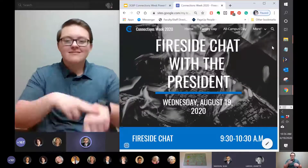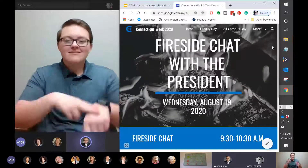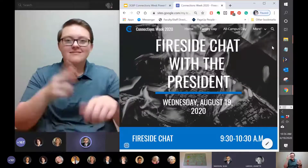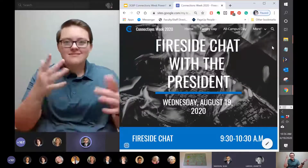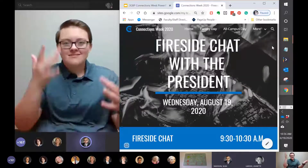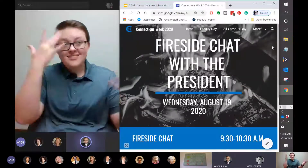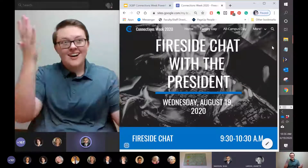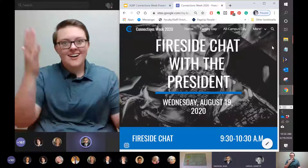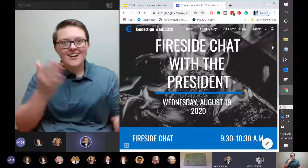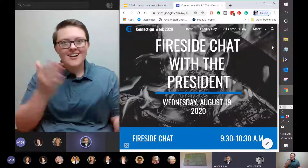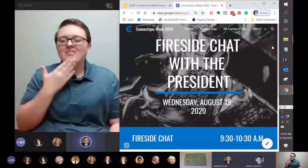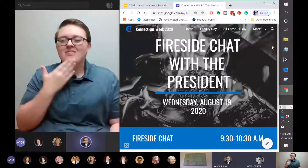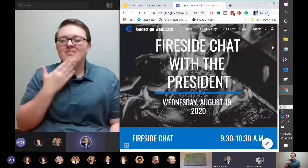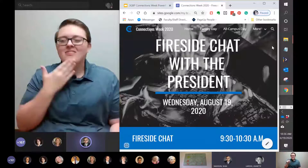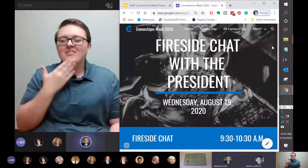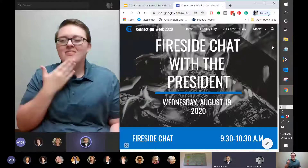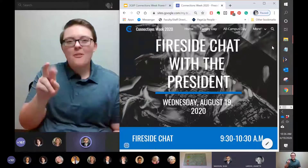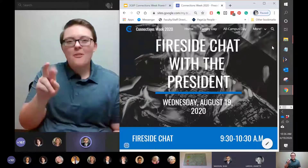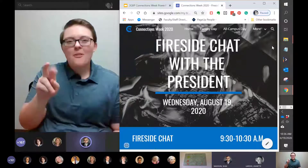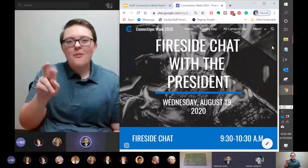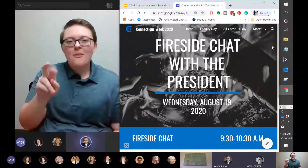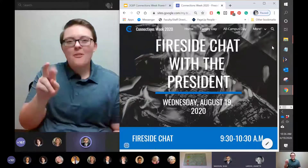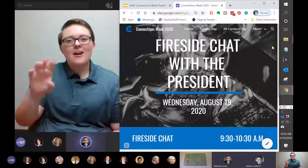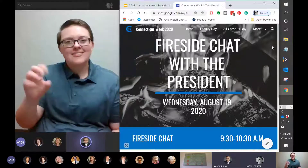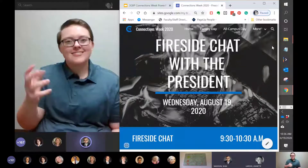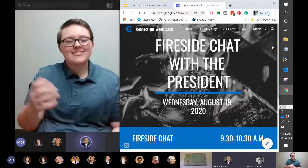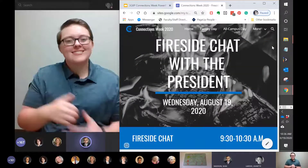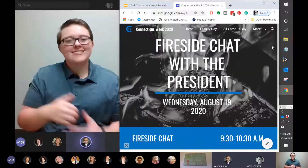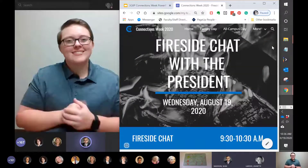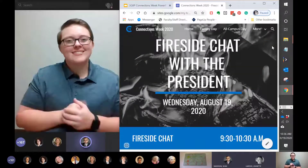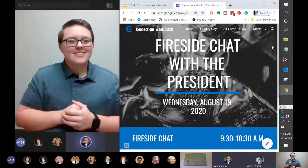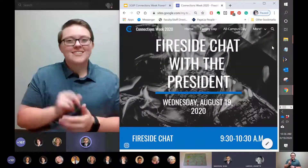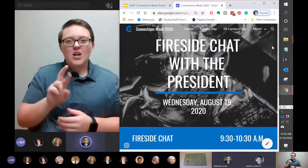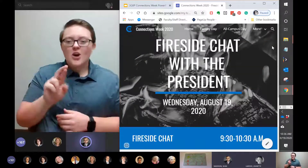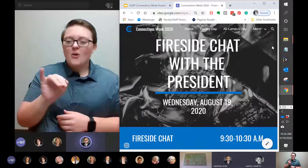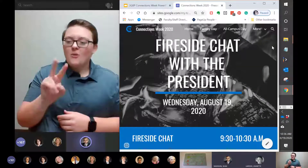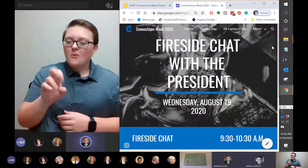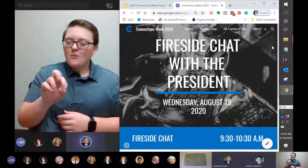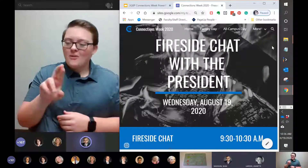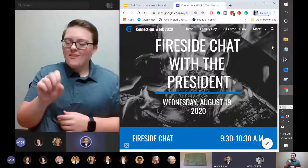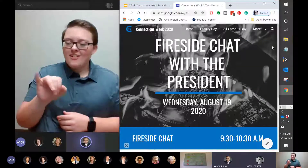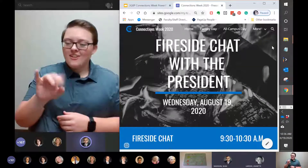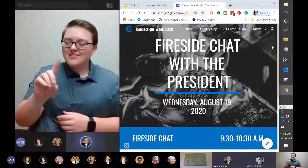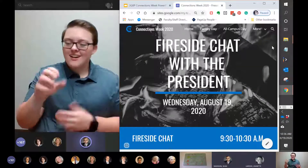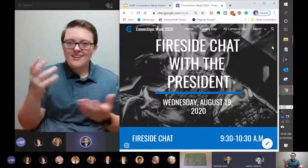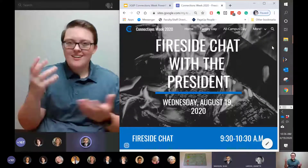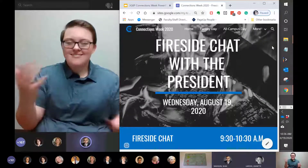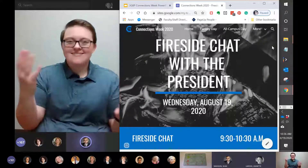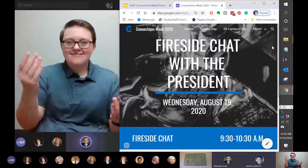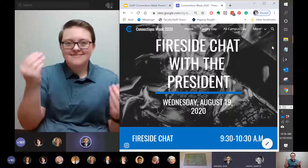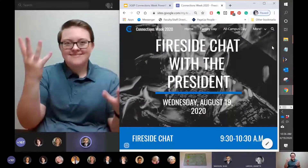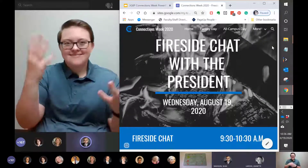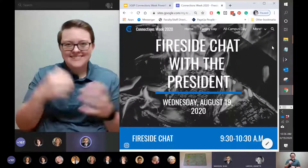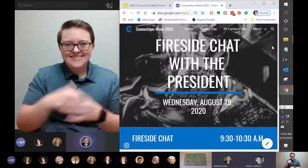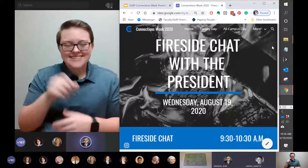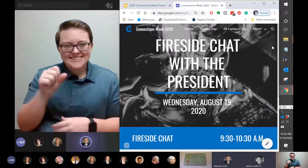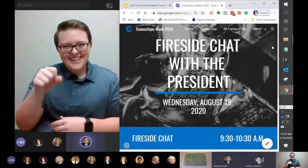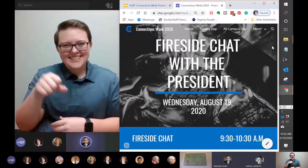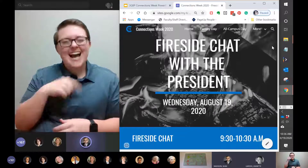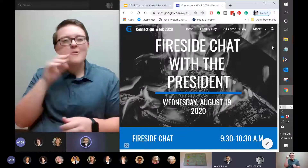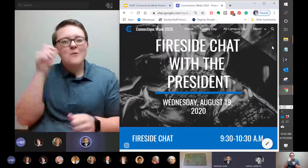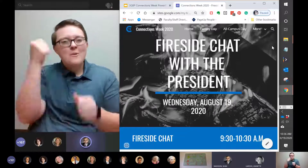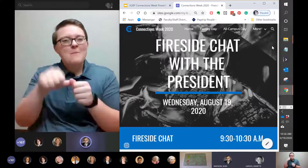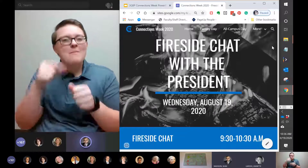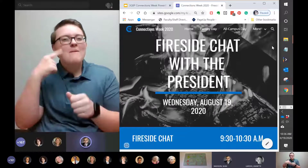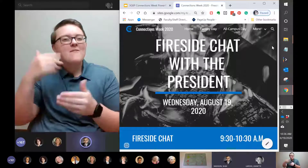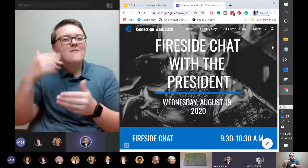Thank you, Lauren Simmons, for that. Riverside, right there in your face. Riverside. We'll remember that for next